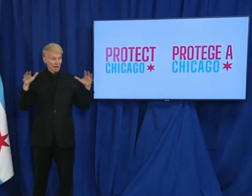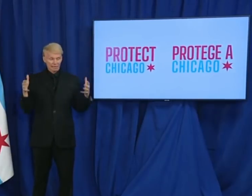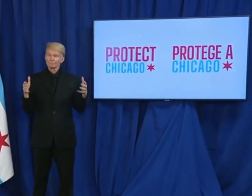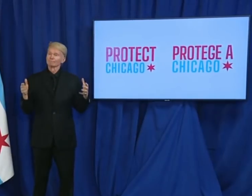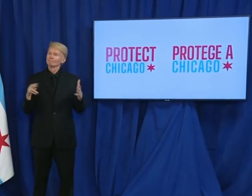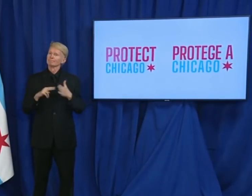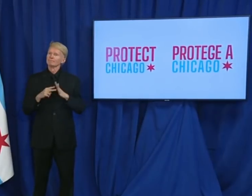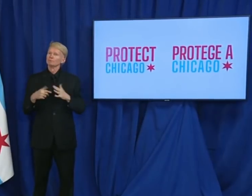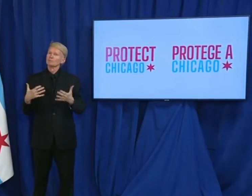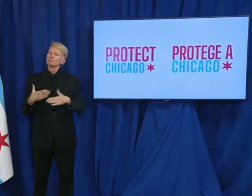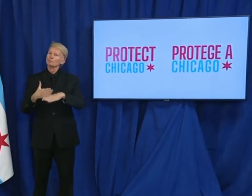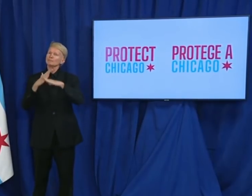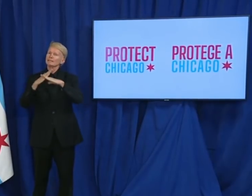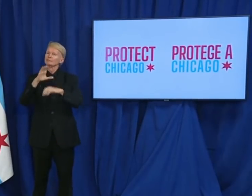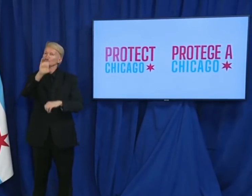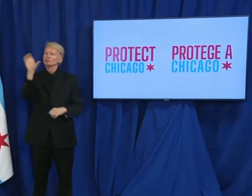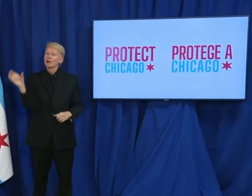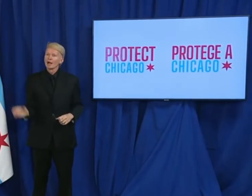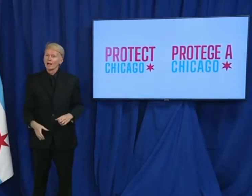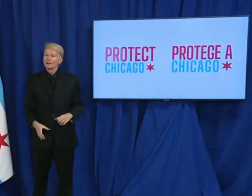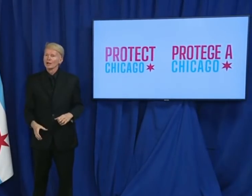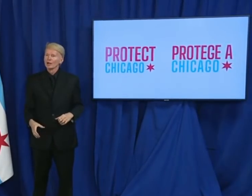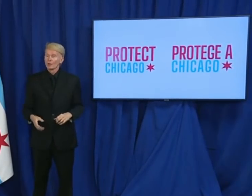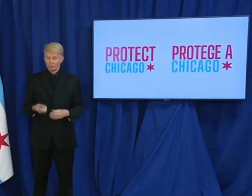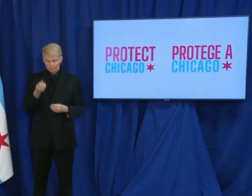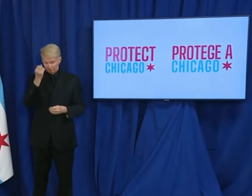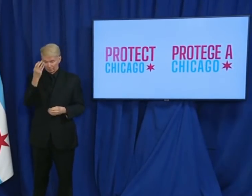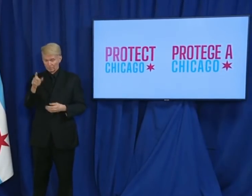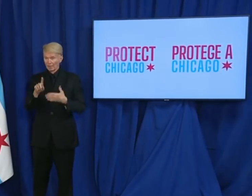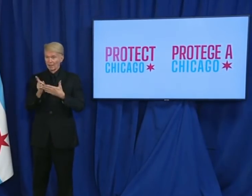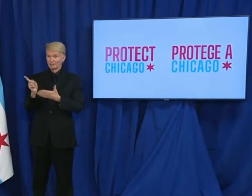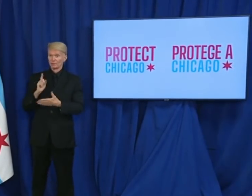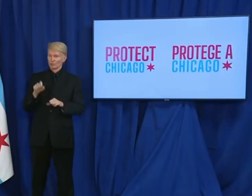Protect Chicago. As you heard last week, you can go to